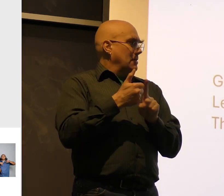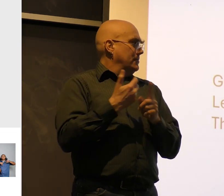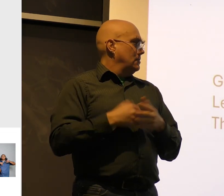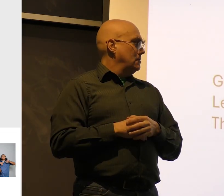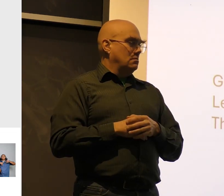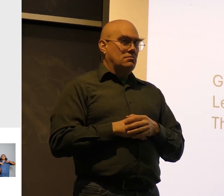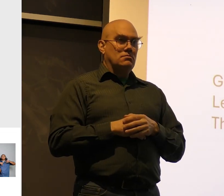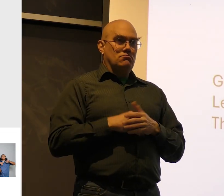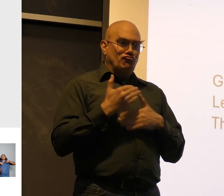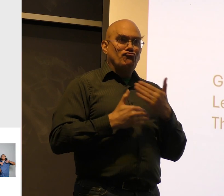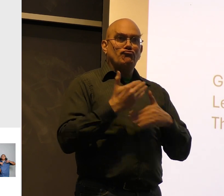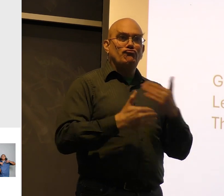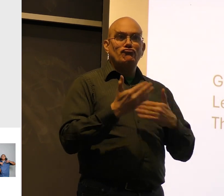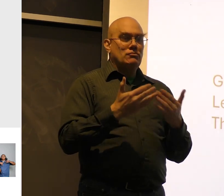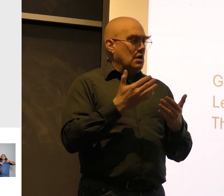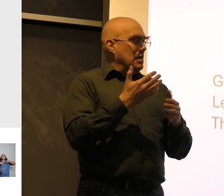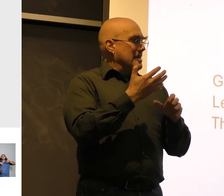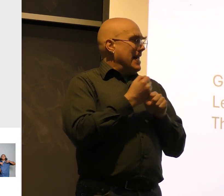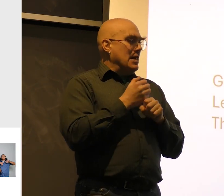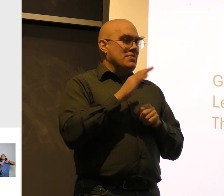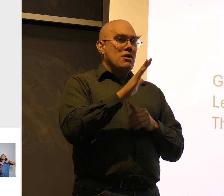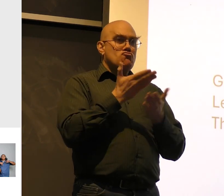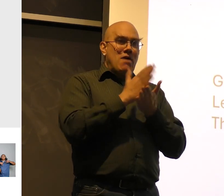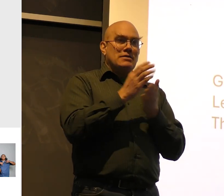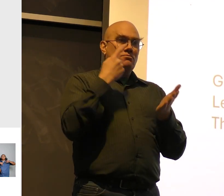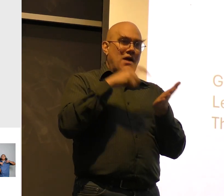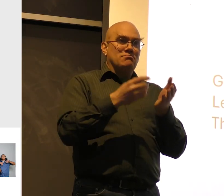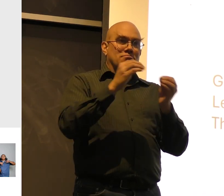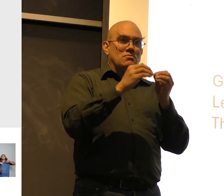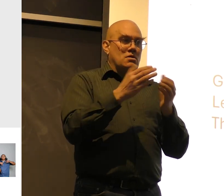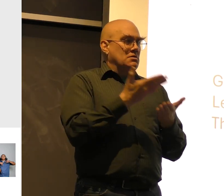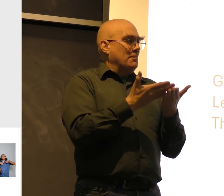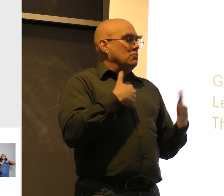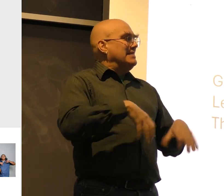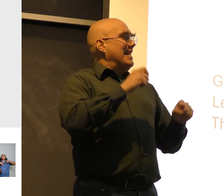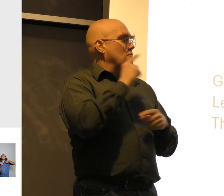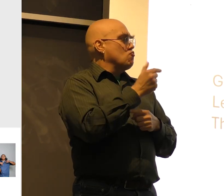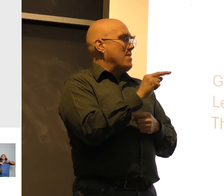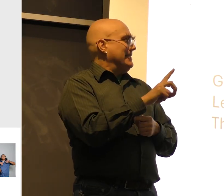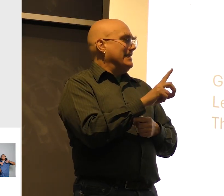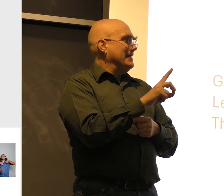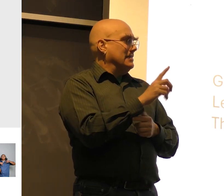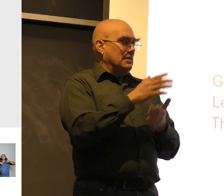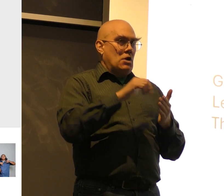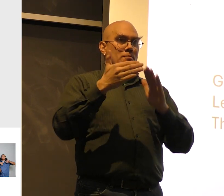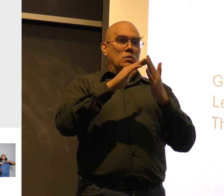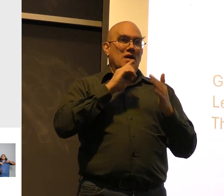They advocate for themselves. They advance in getting their rights and recognition, things that we take for granted.